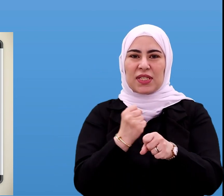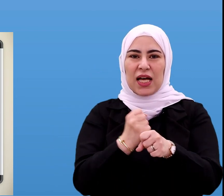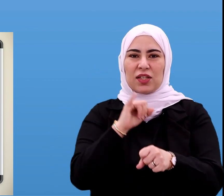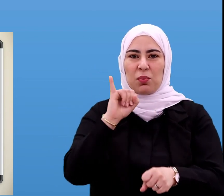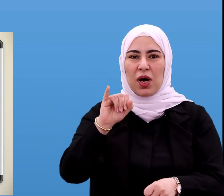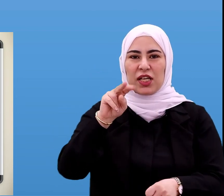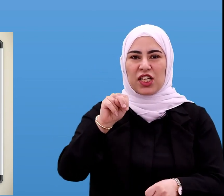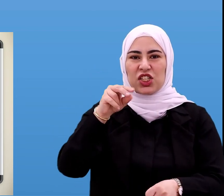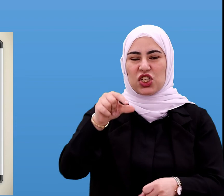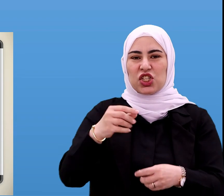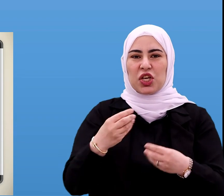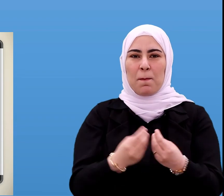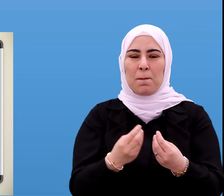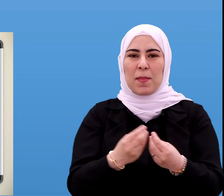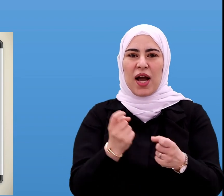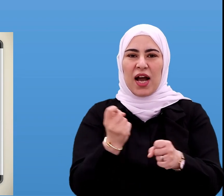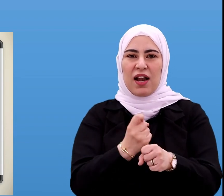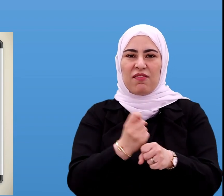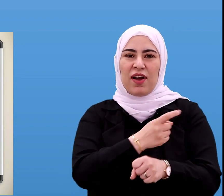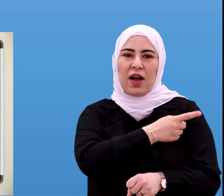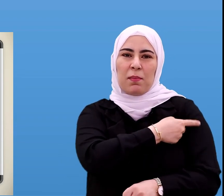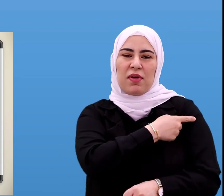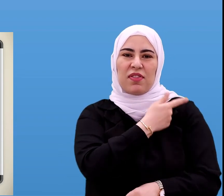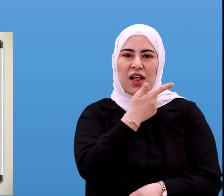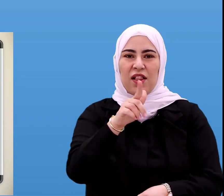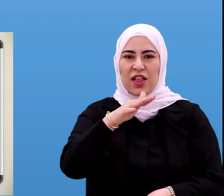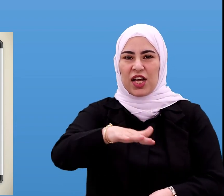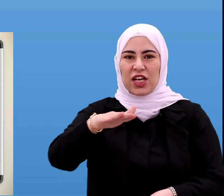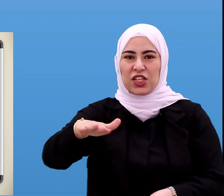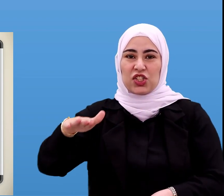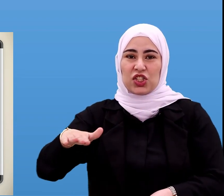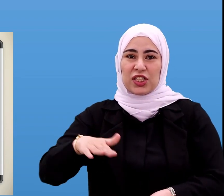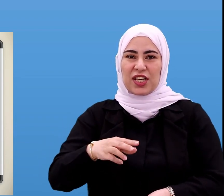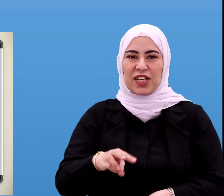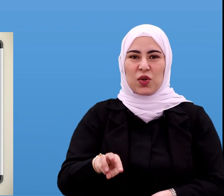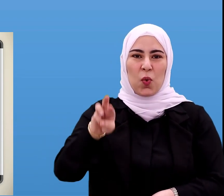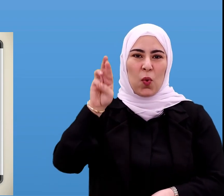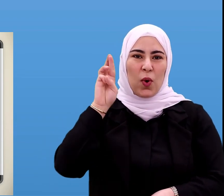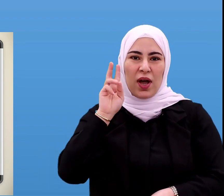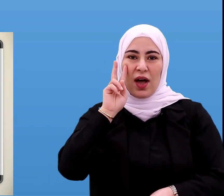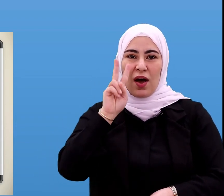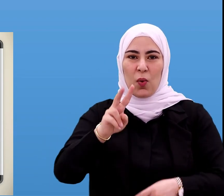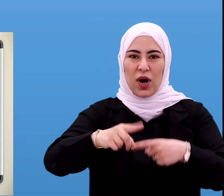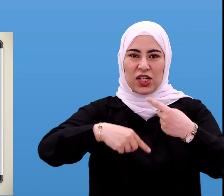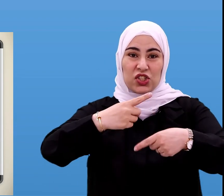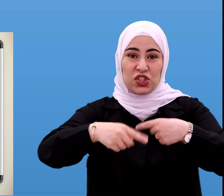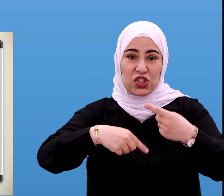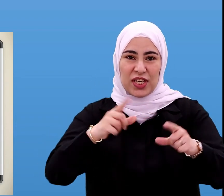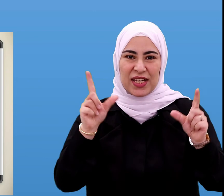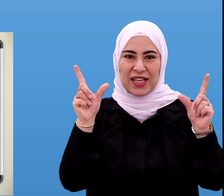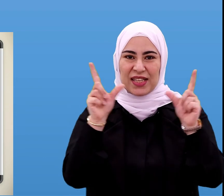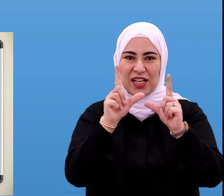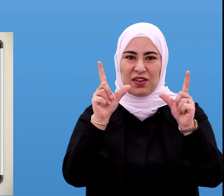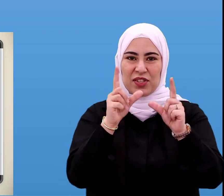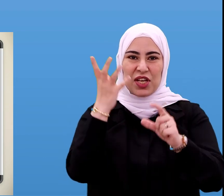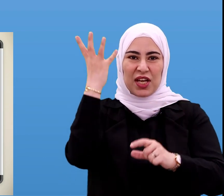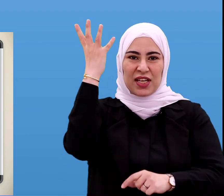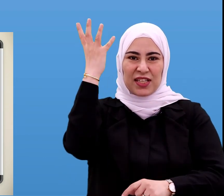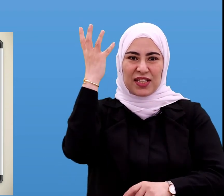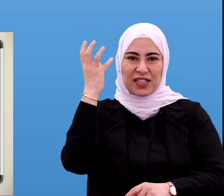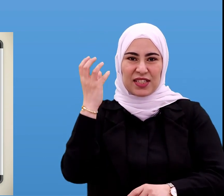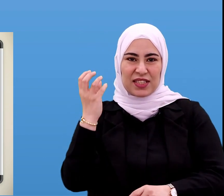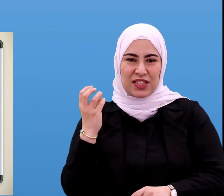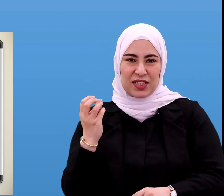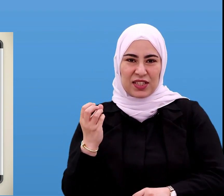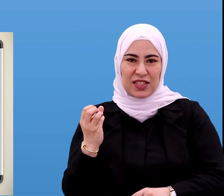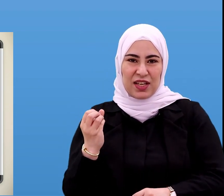the verb. For example, the children were watching television yesterday evening. So yesterday evening, at